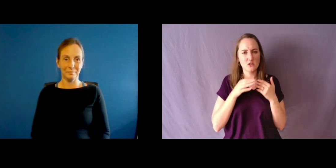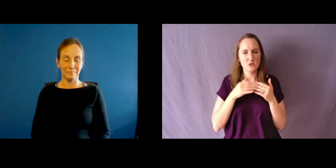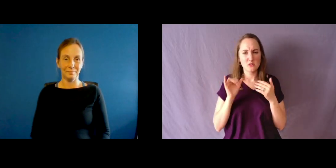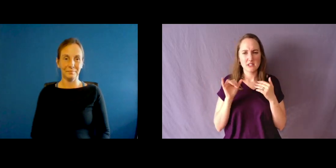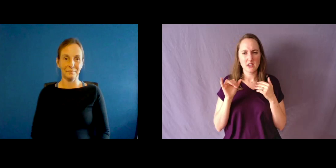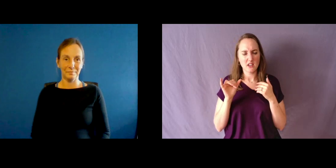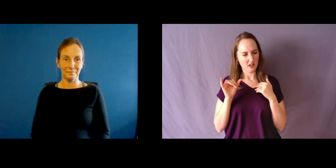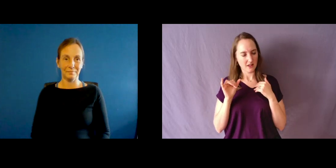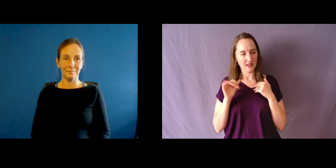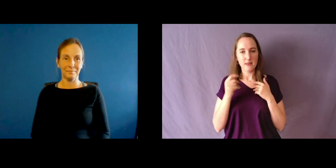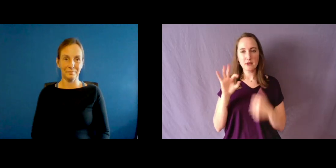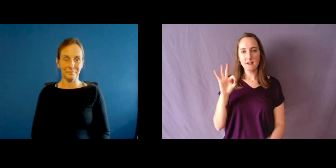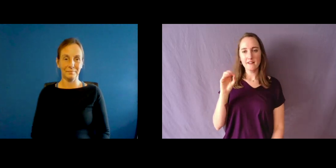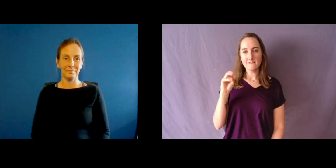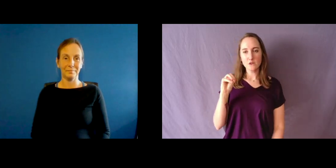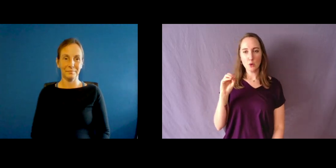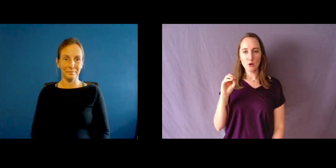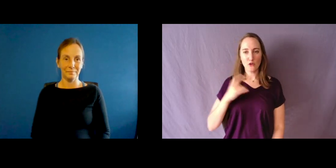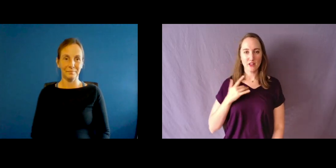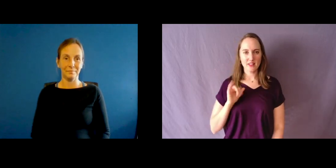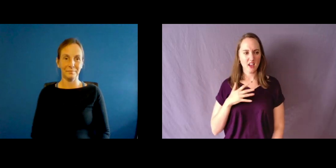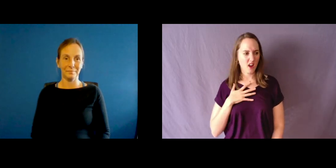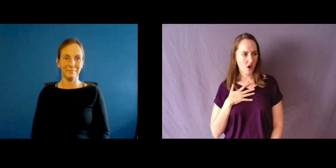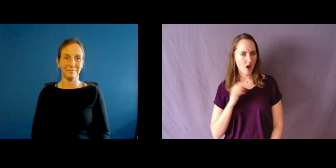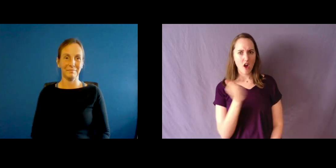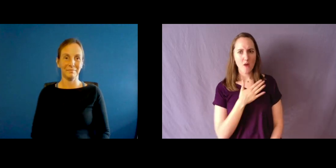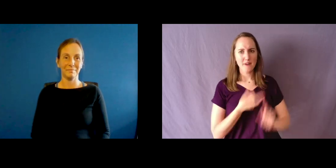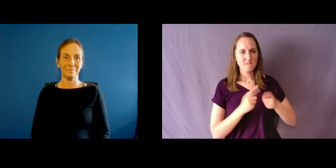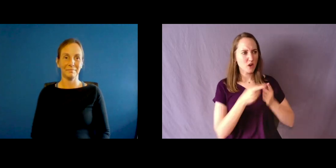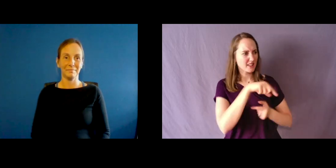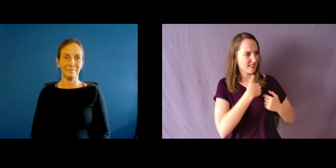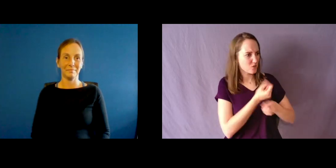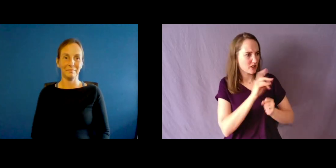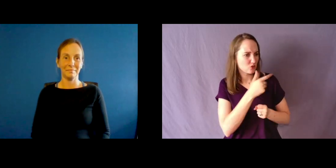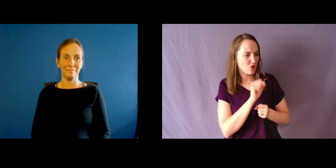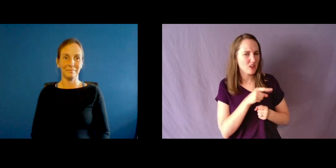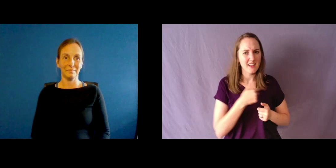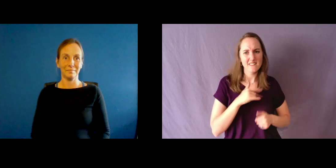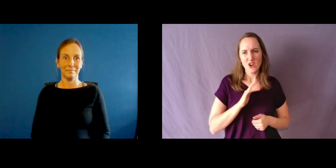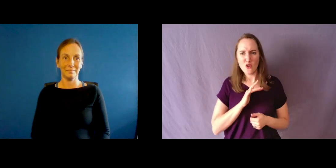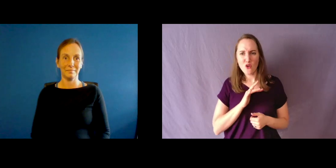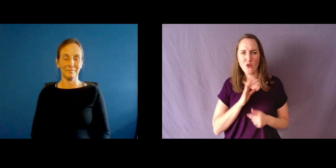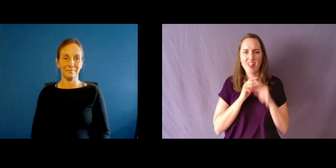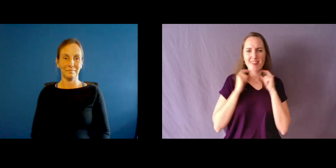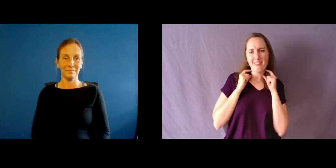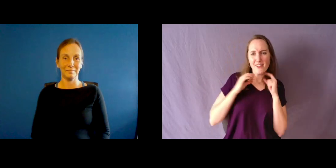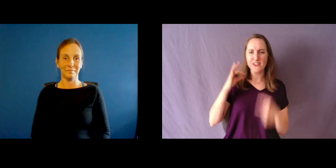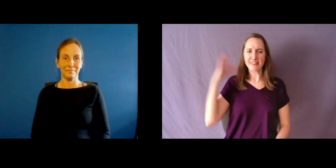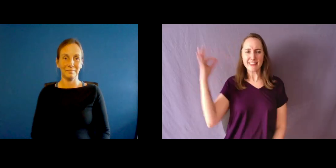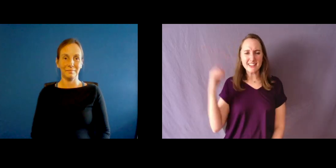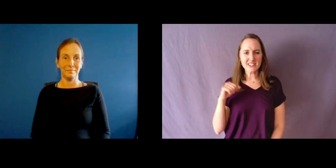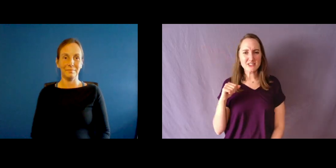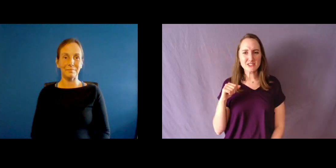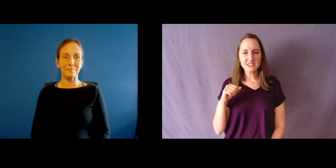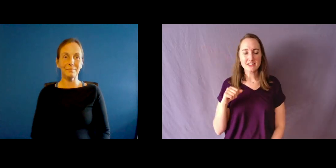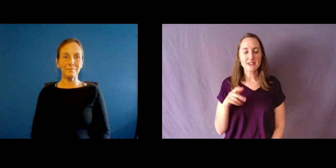on that FOMO kind of feeling. Like, man, all my friends have rescue dogs and they have this cool like leash and collar. There's